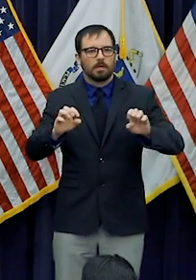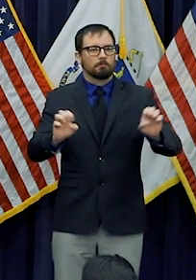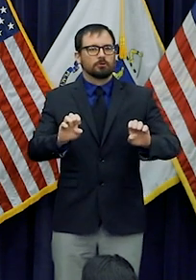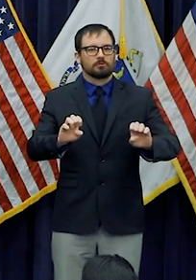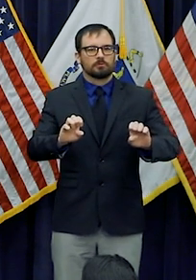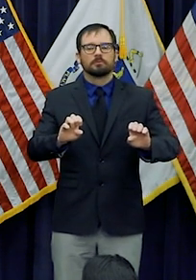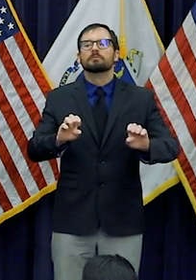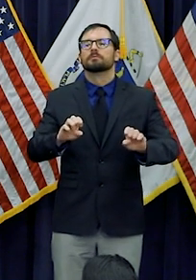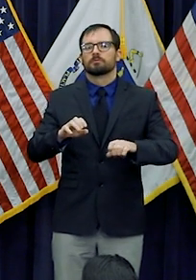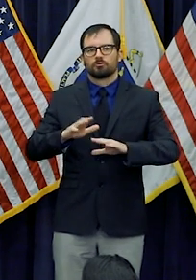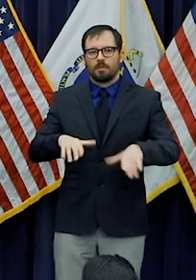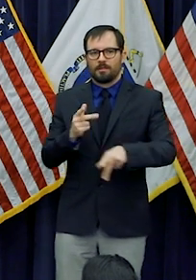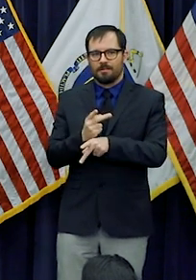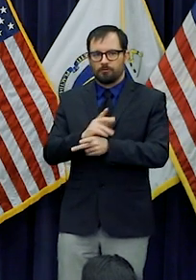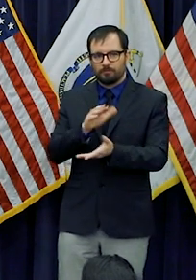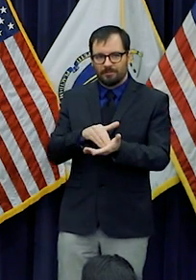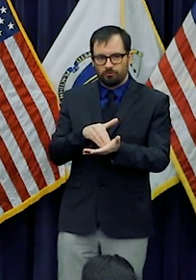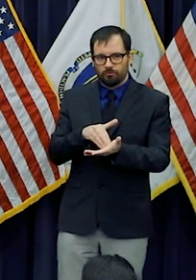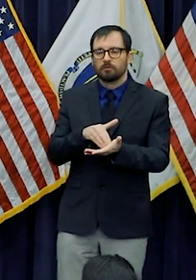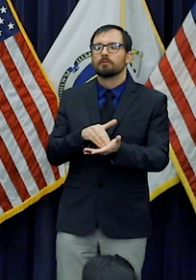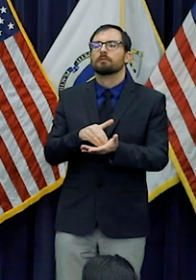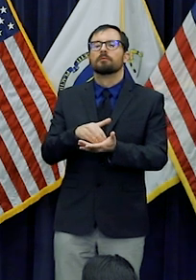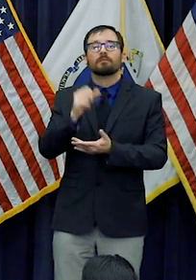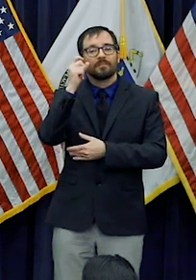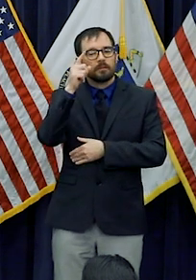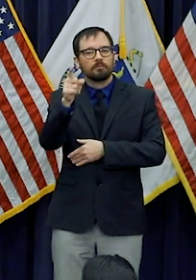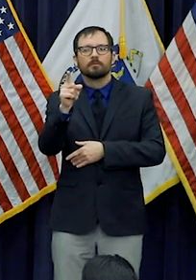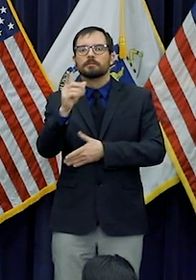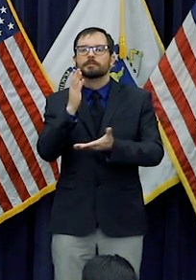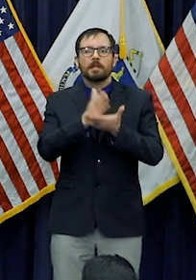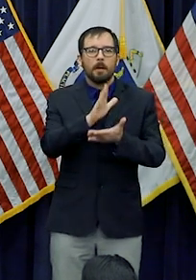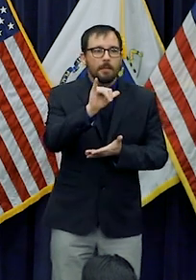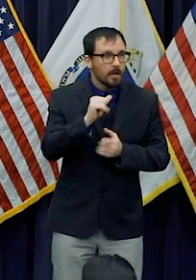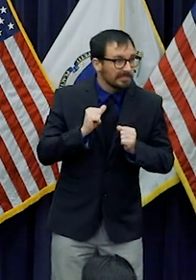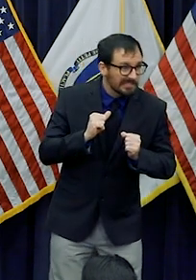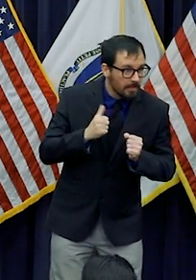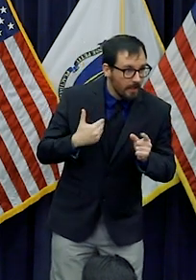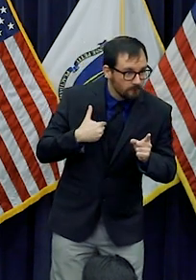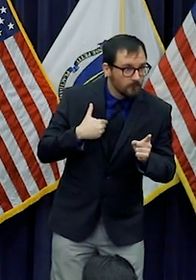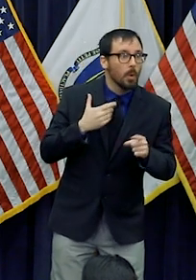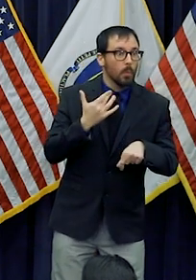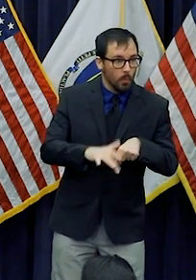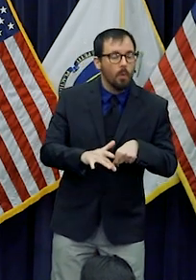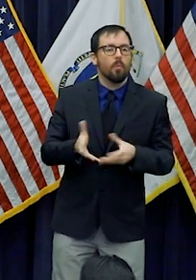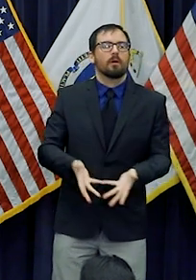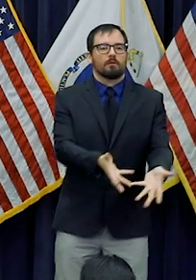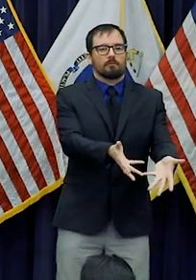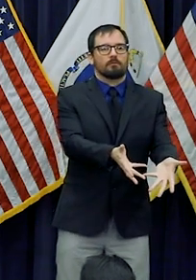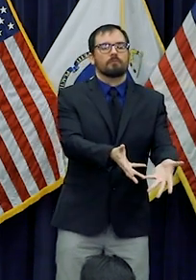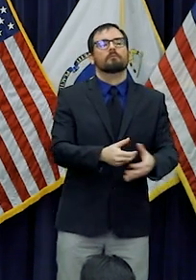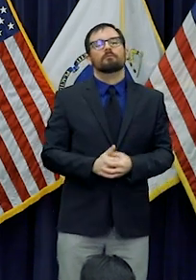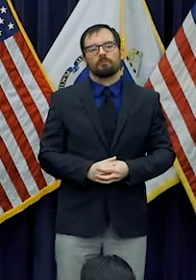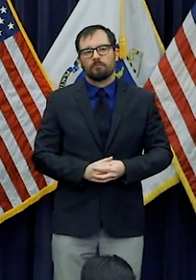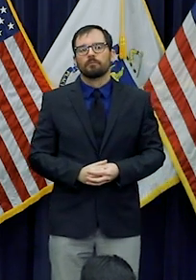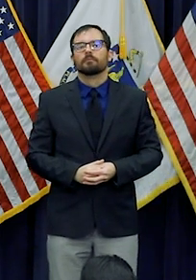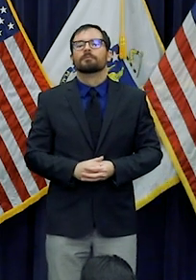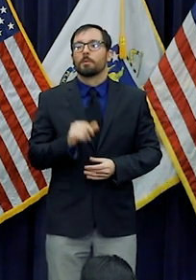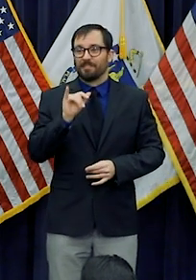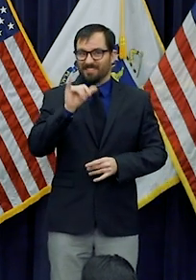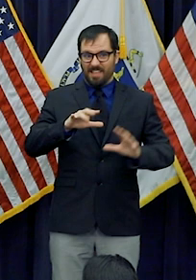families with no other options to continue going to work to ensure the safety, health, and welfare of the Commonwealth's